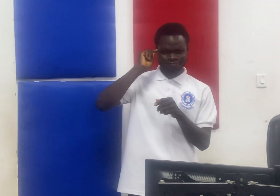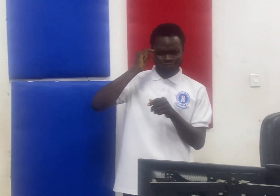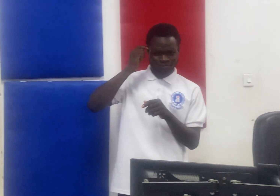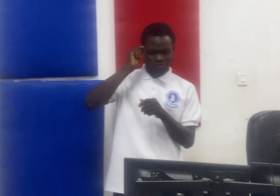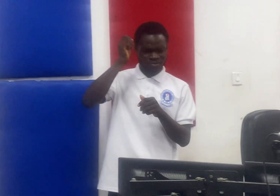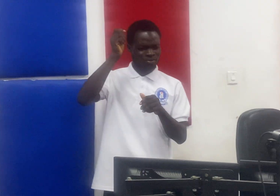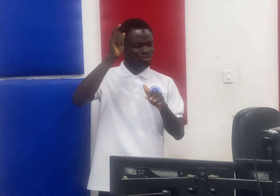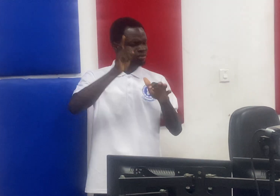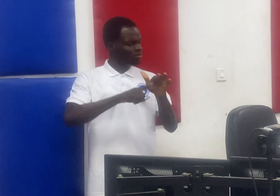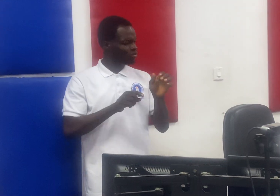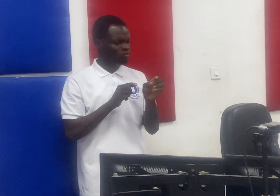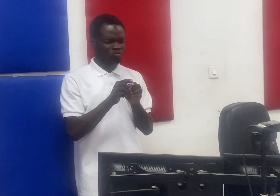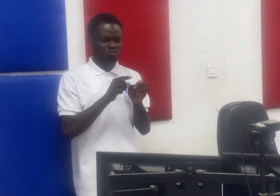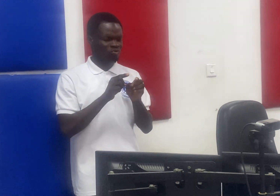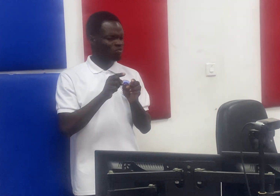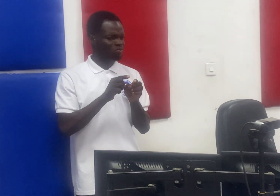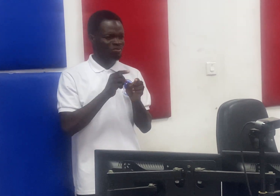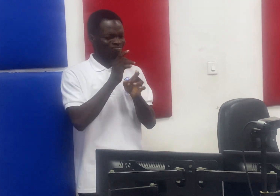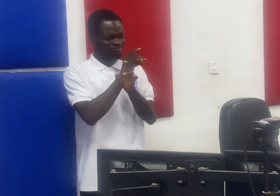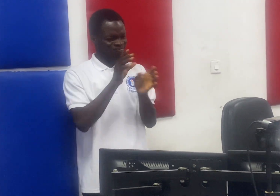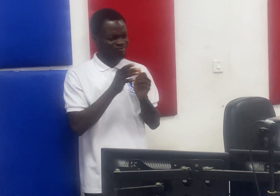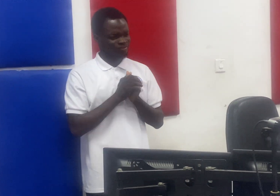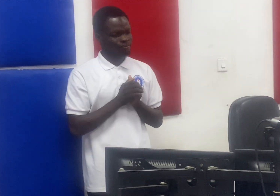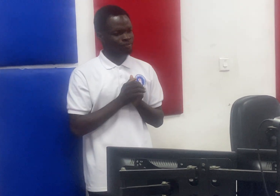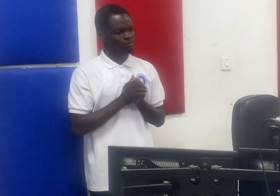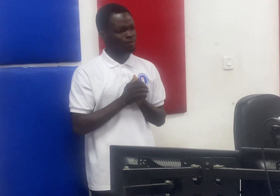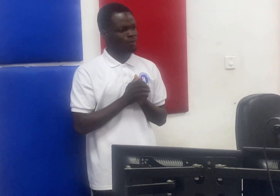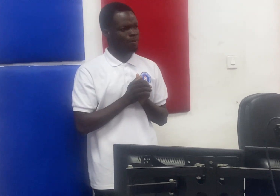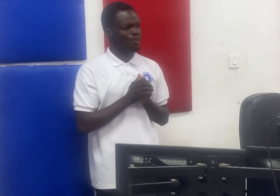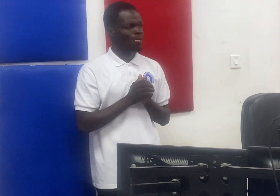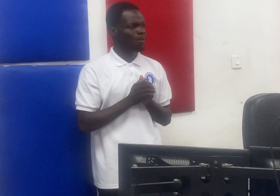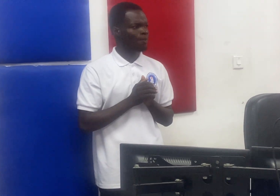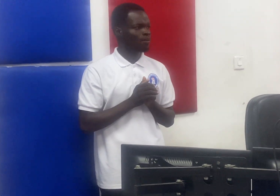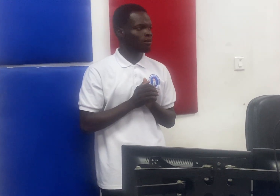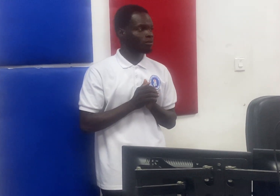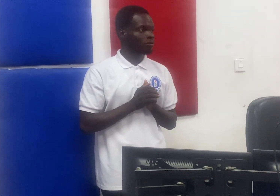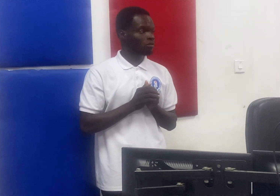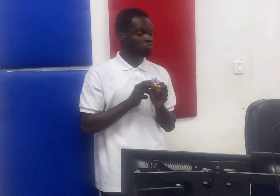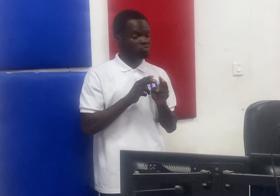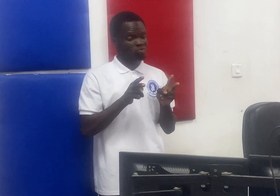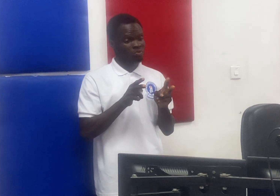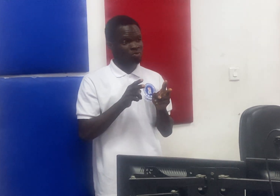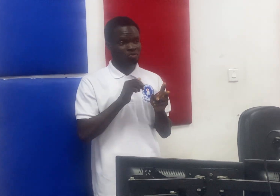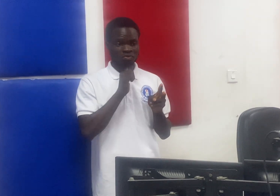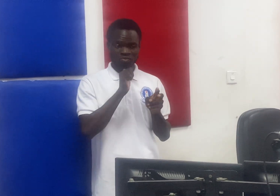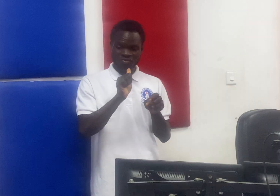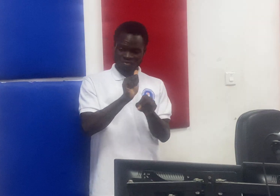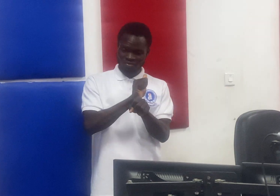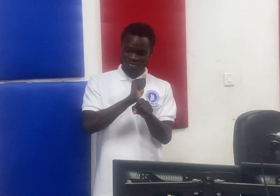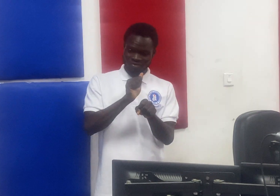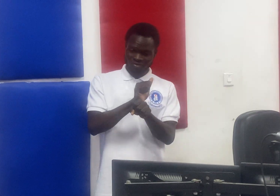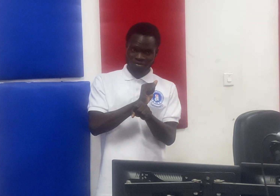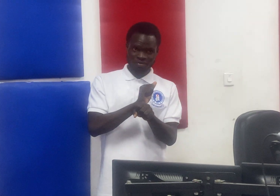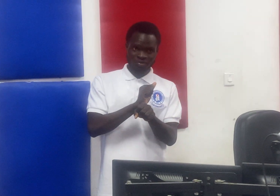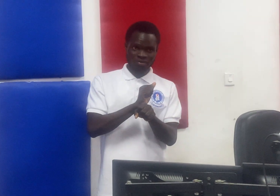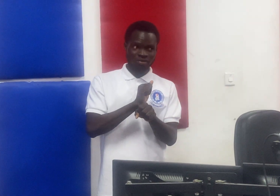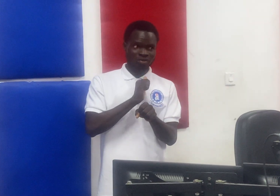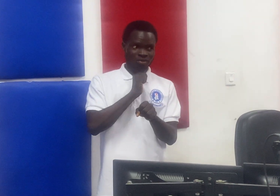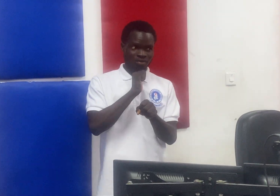do anything. So we are unemployed, we can't where to get money,